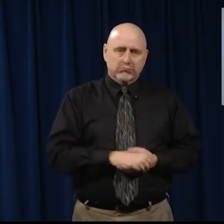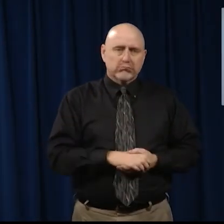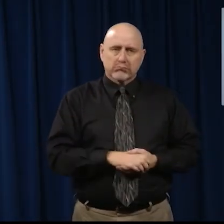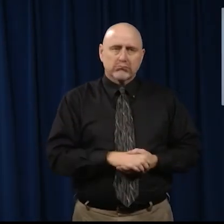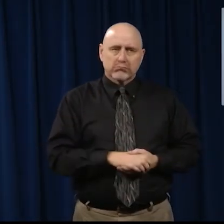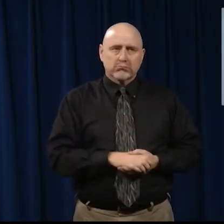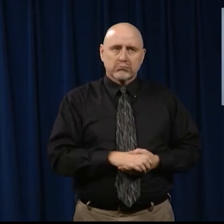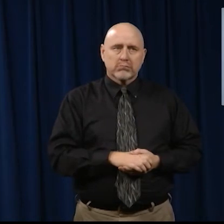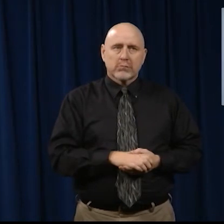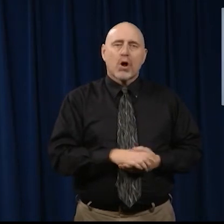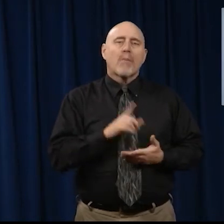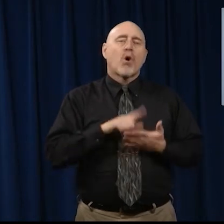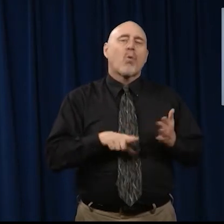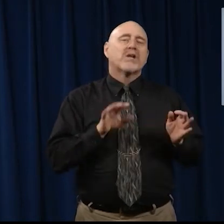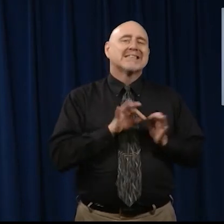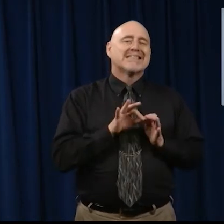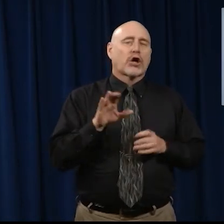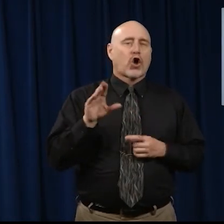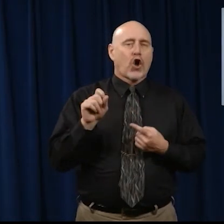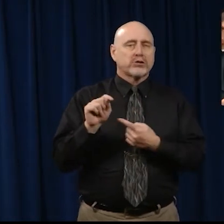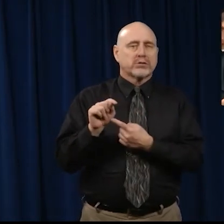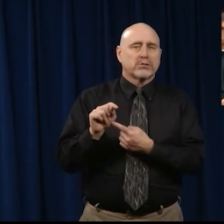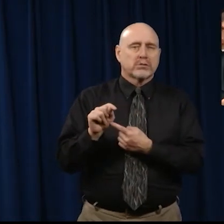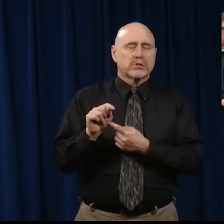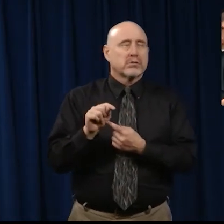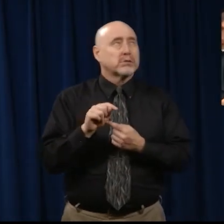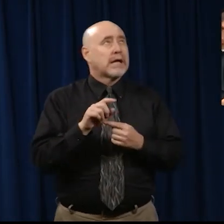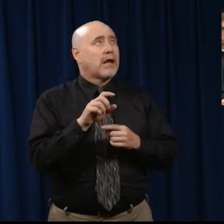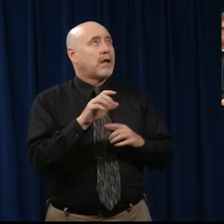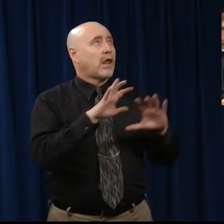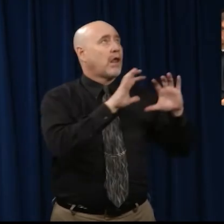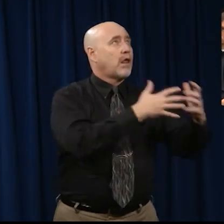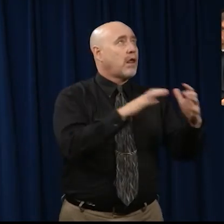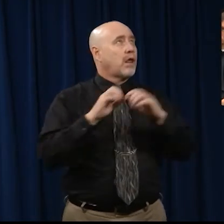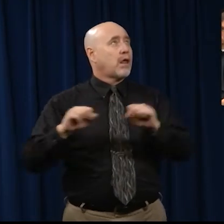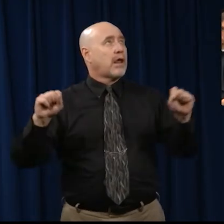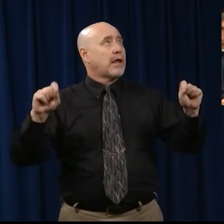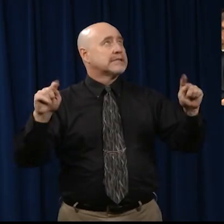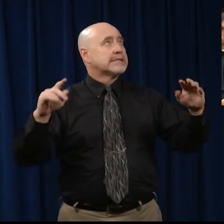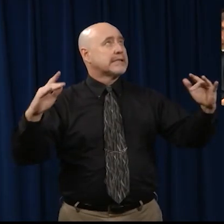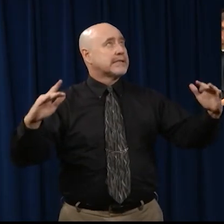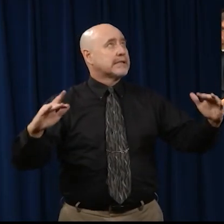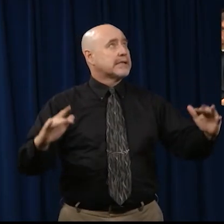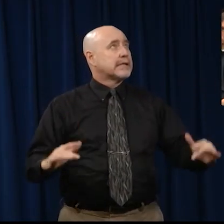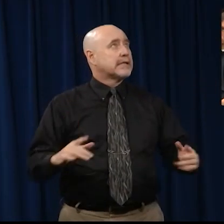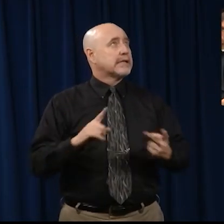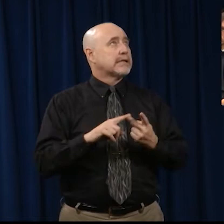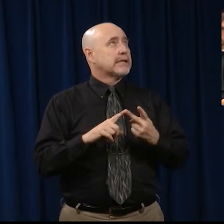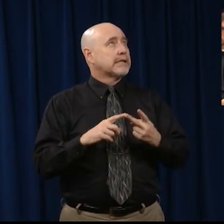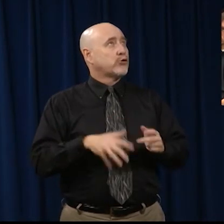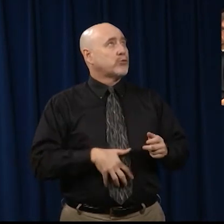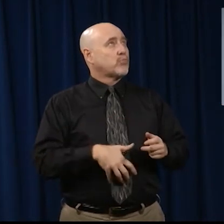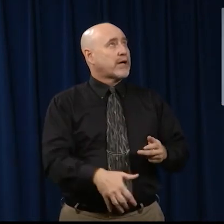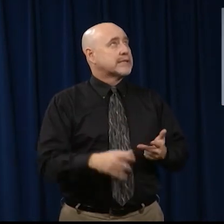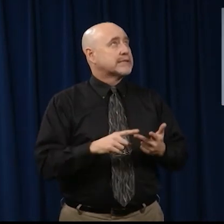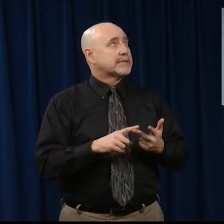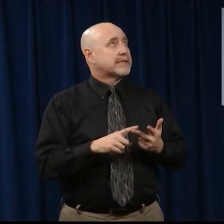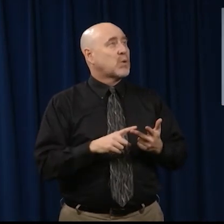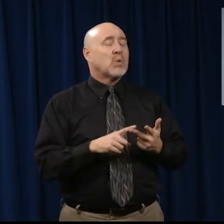Certainly could. What's it going to cost you? Well, you look at all of those sexually transmitted diseases. You look at the possibility, the potential of pregnancy. That's